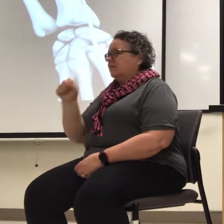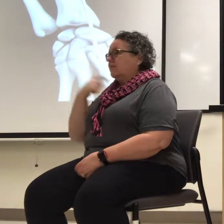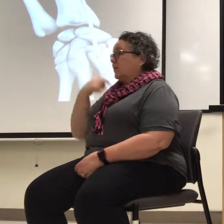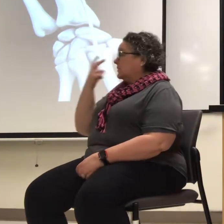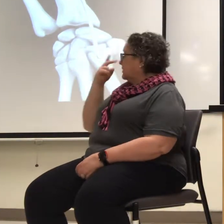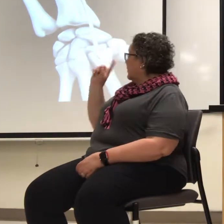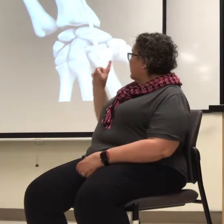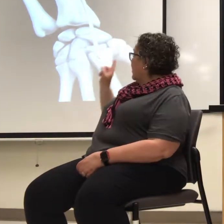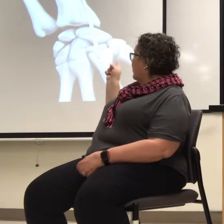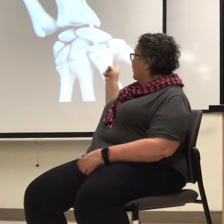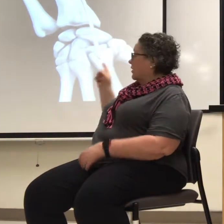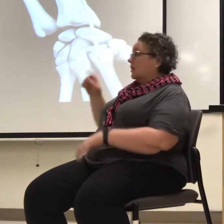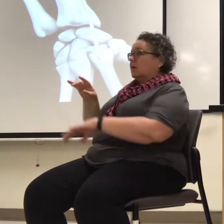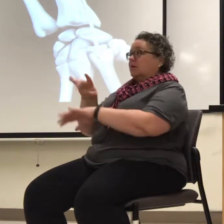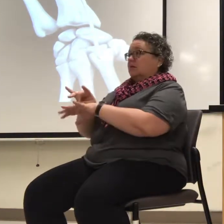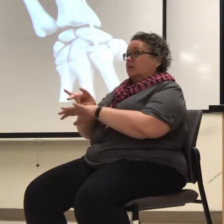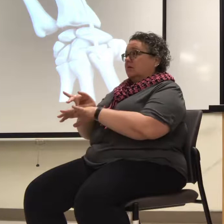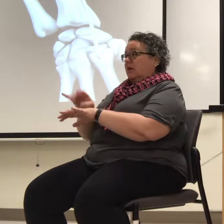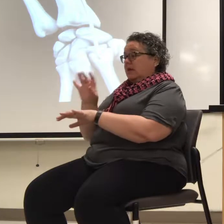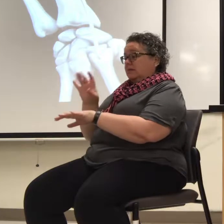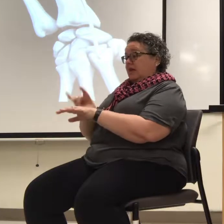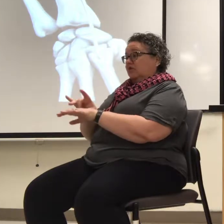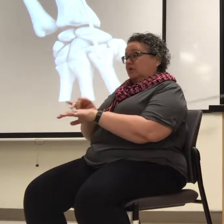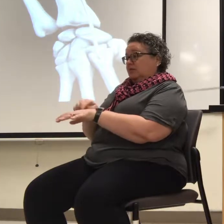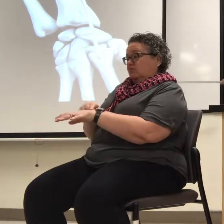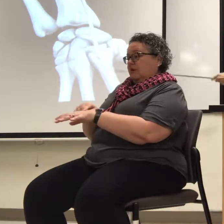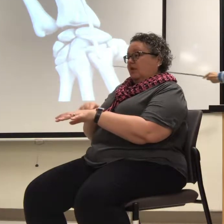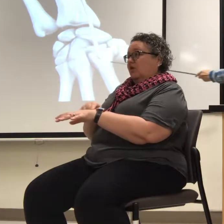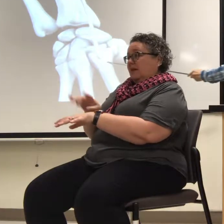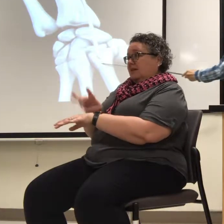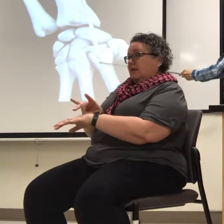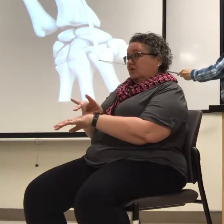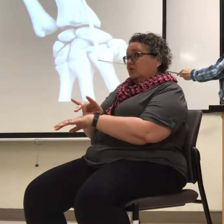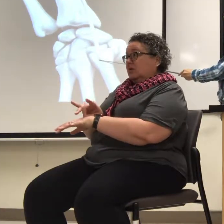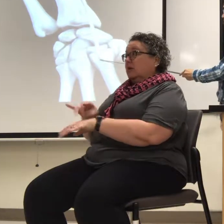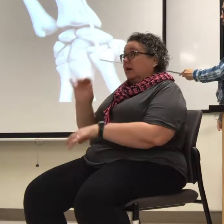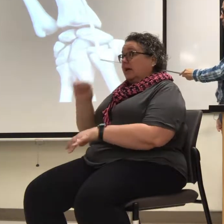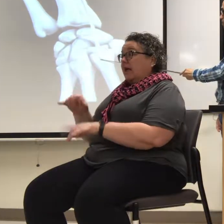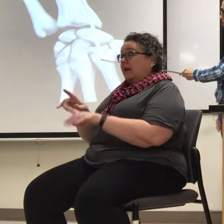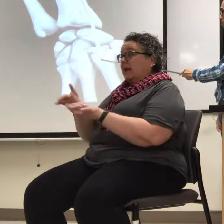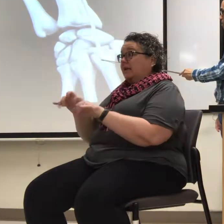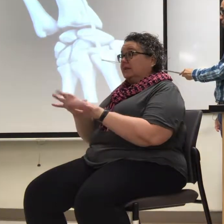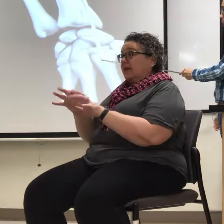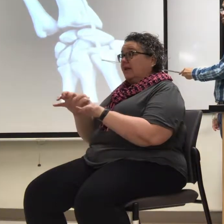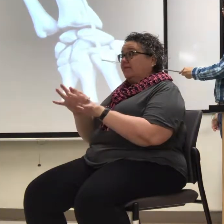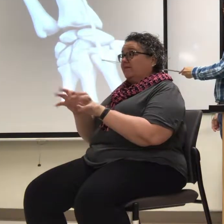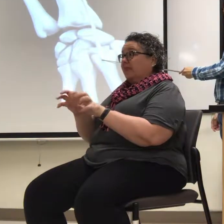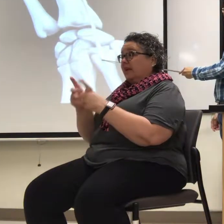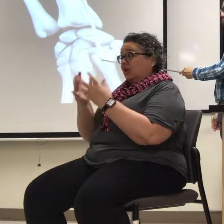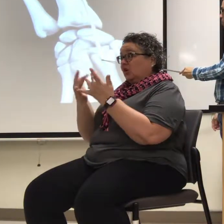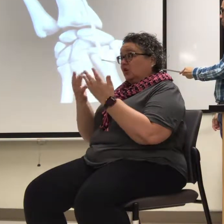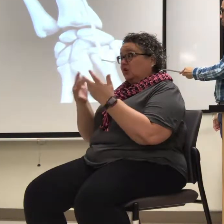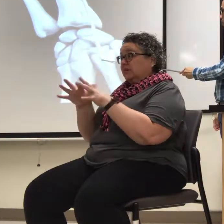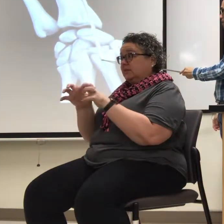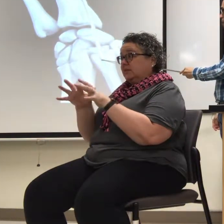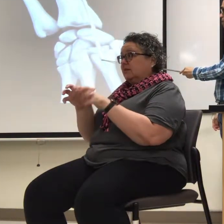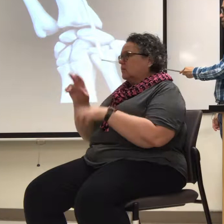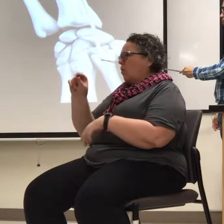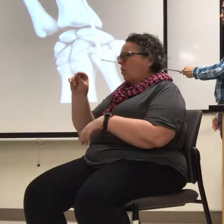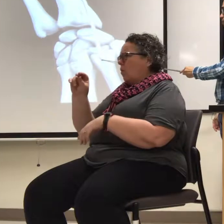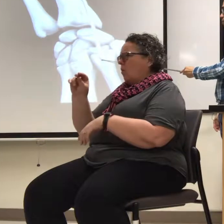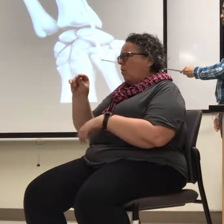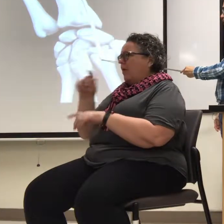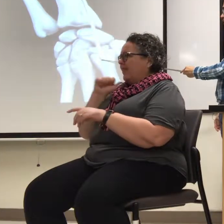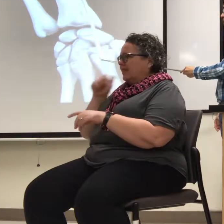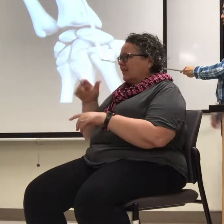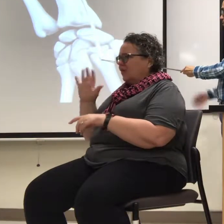goes. Can this tendon flex or extend any fingers? No. That's not